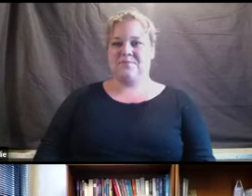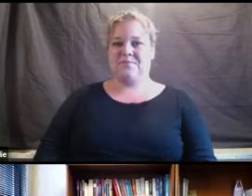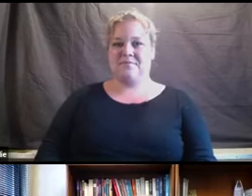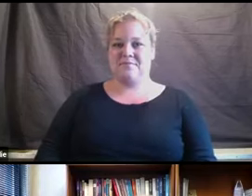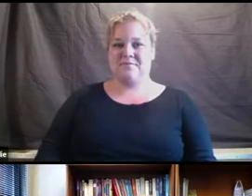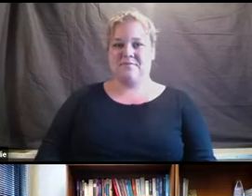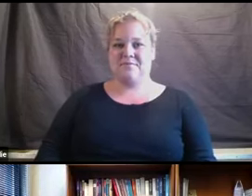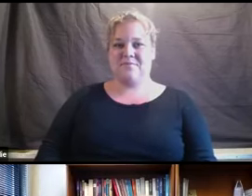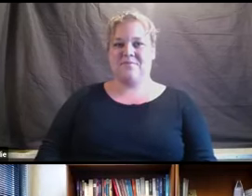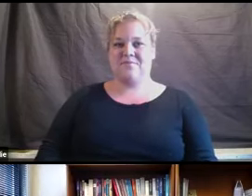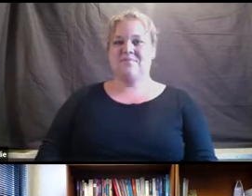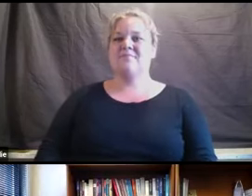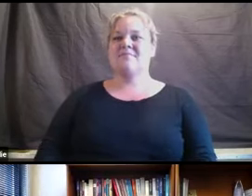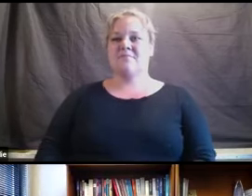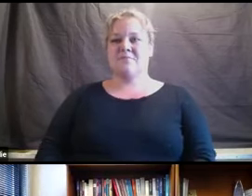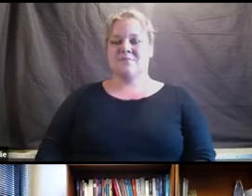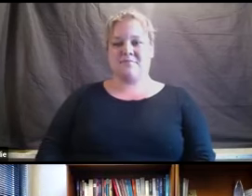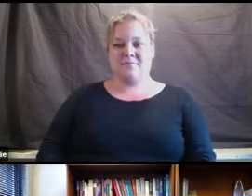Okay, we're going live.